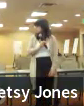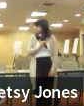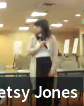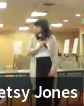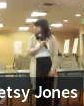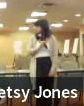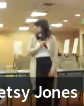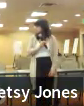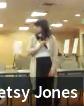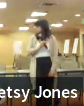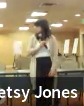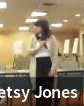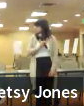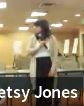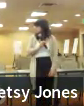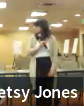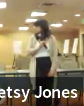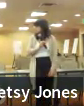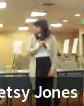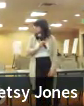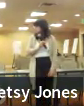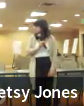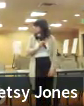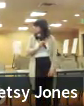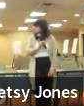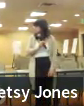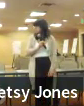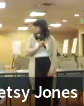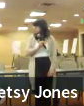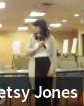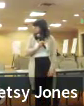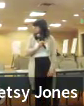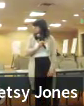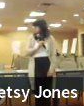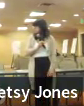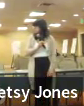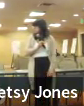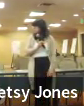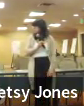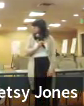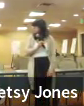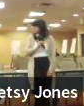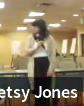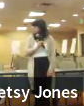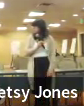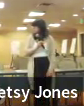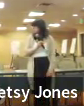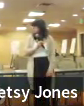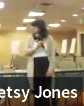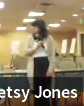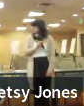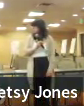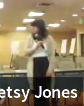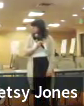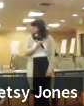be in a psych episode, and so they are then immediately able to medicate people. And that's not